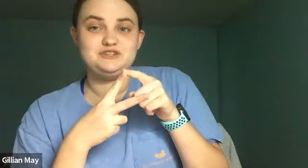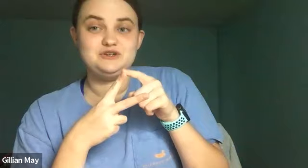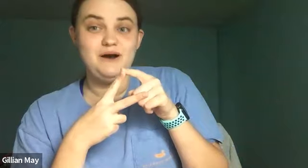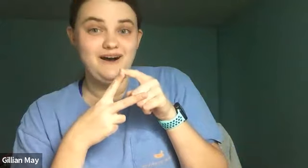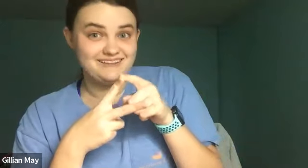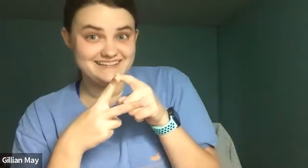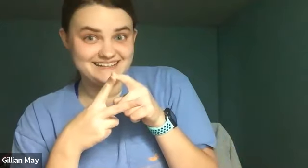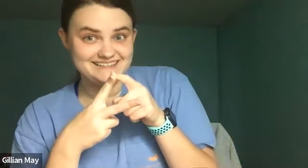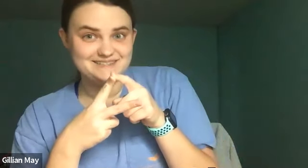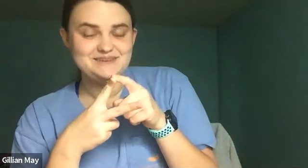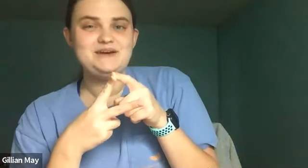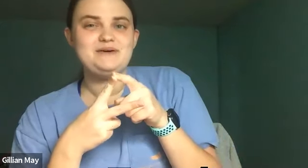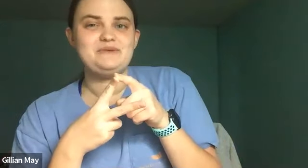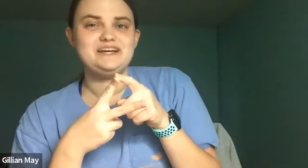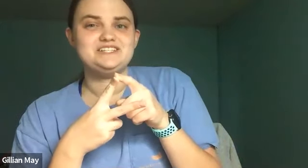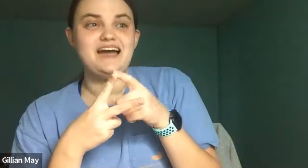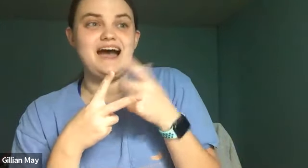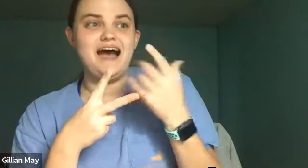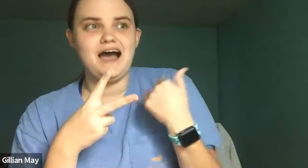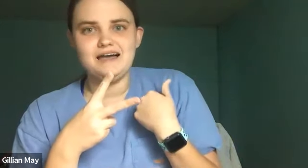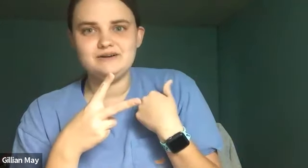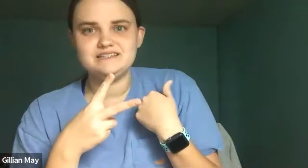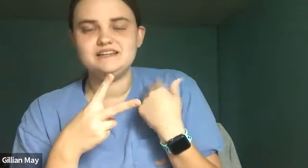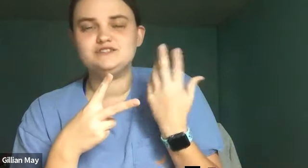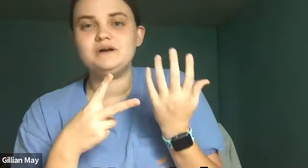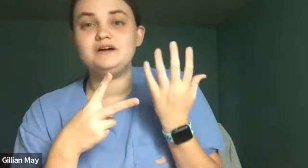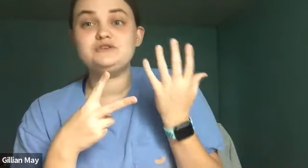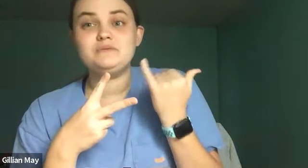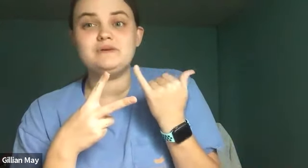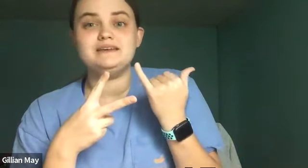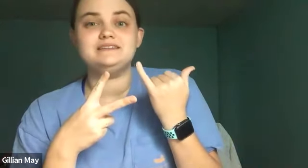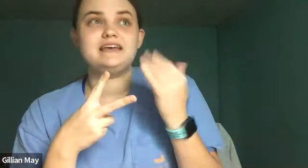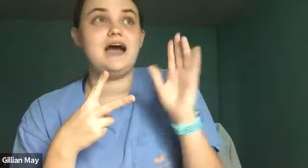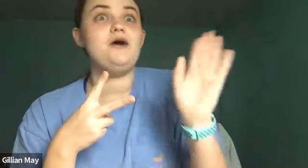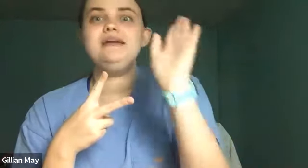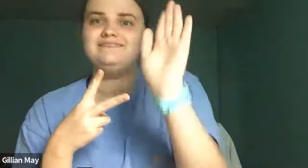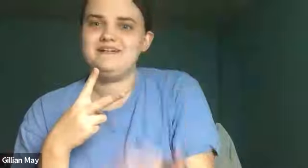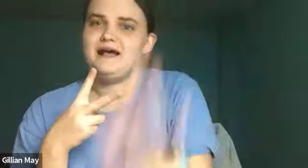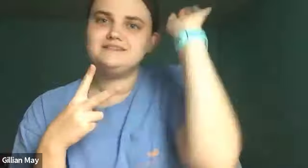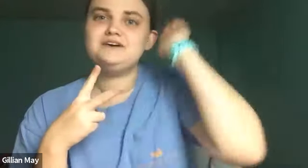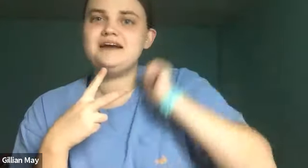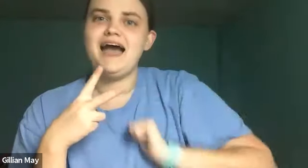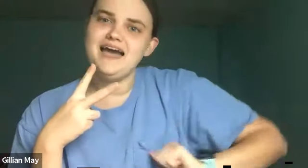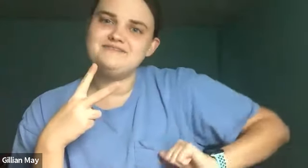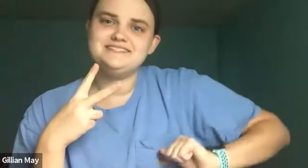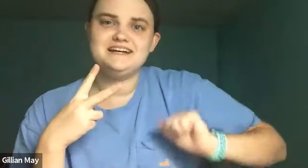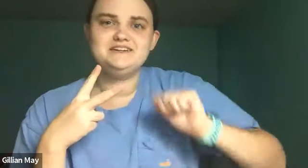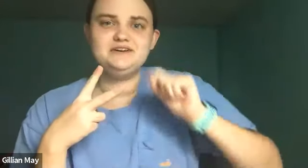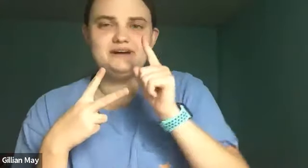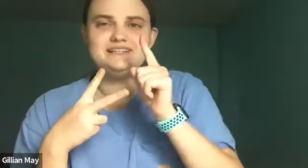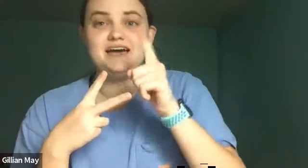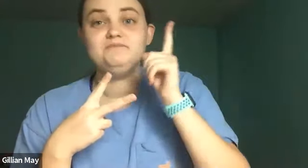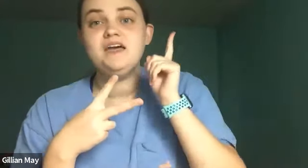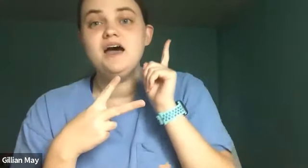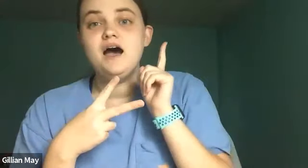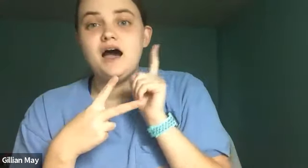to holidays, which I always like. So what I'll do is, oh wait, sorry, I have a side note I wanted to add.